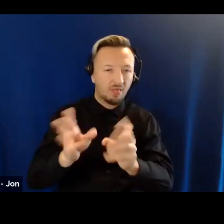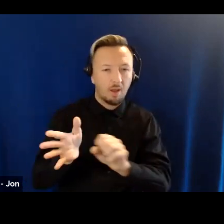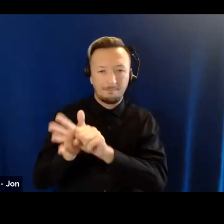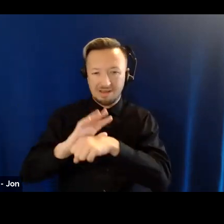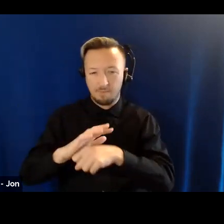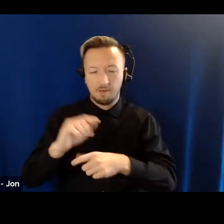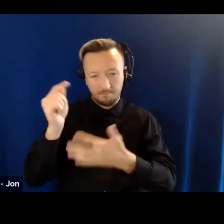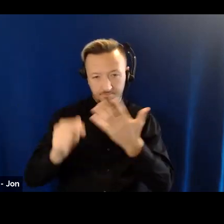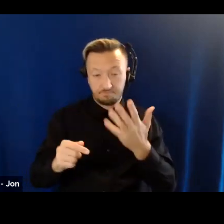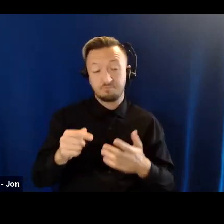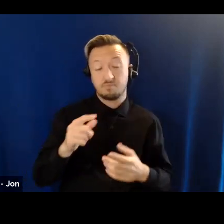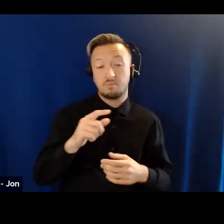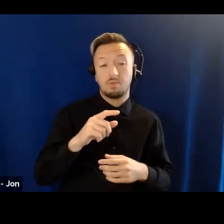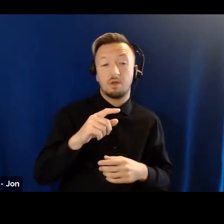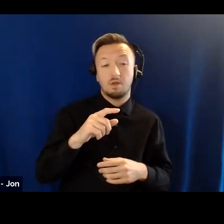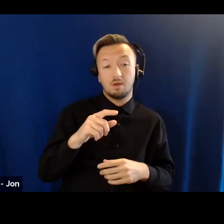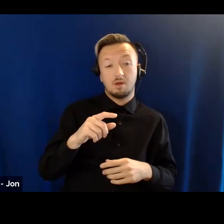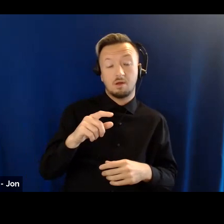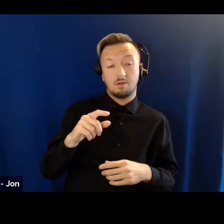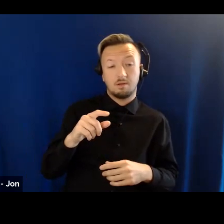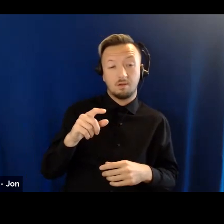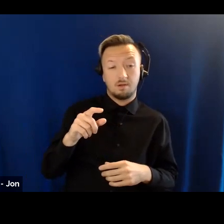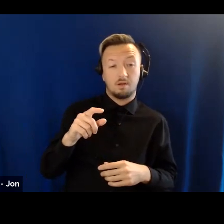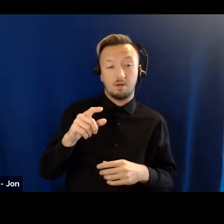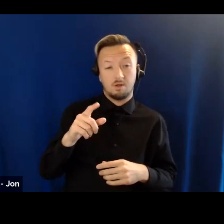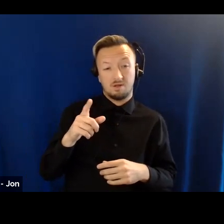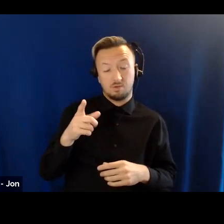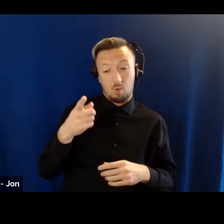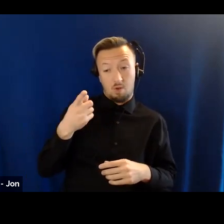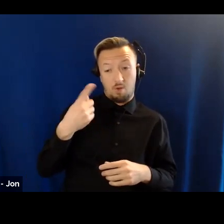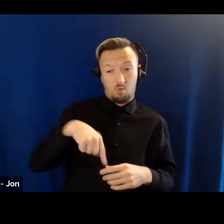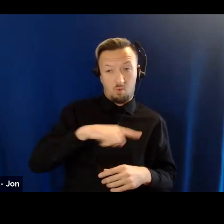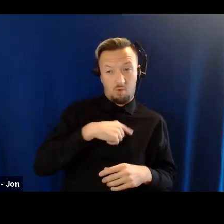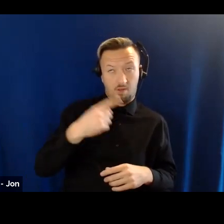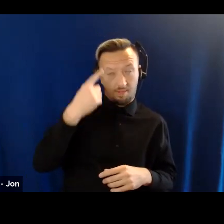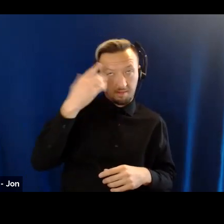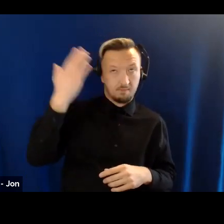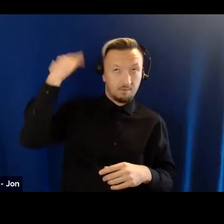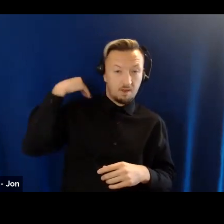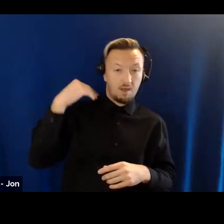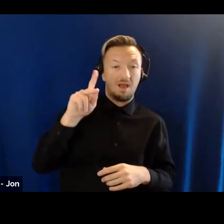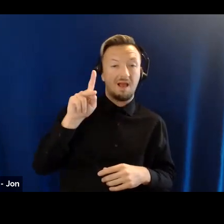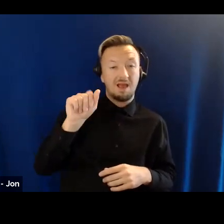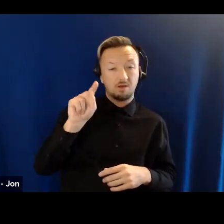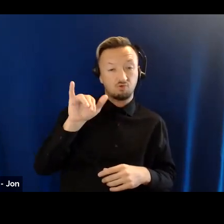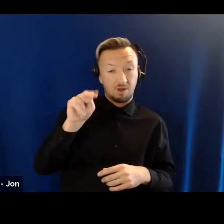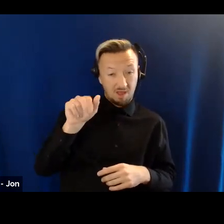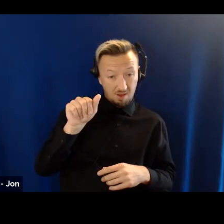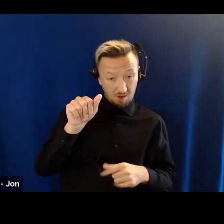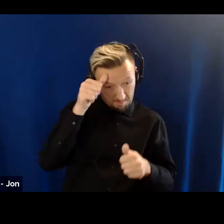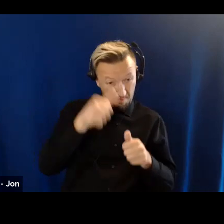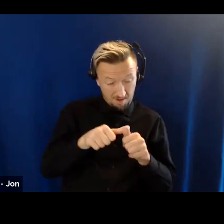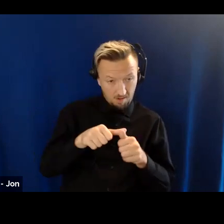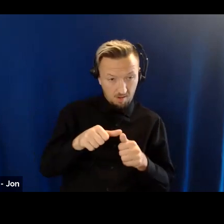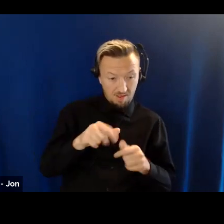pandemic. But to those of us that remember back to Katrina, how long must we wait for the federal government